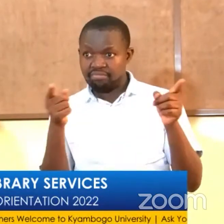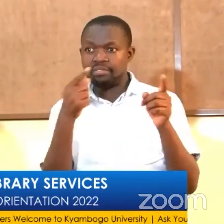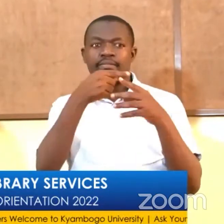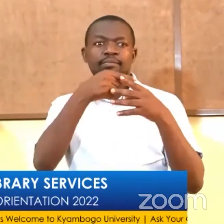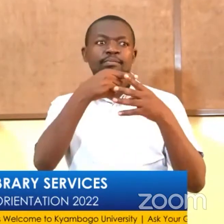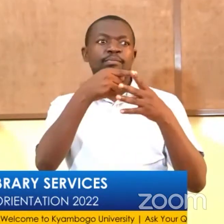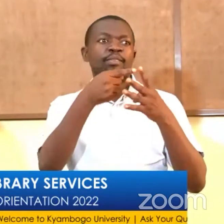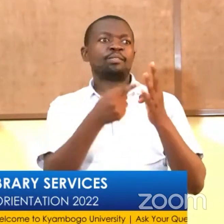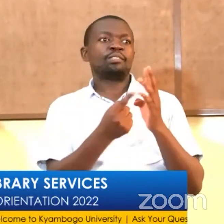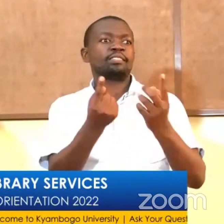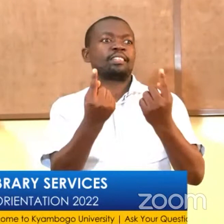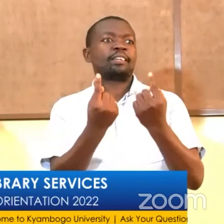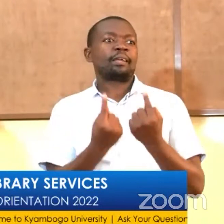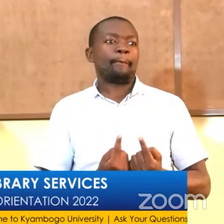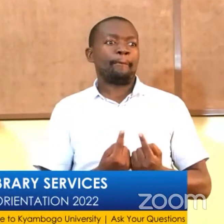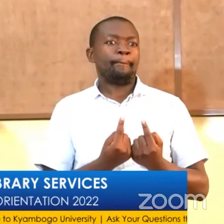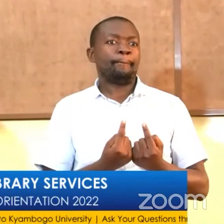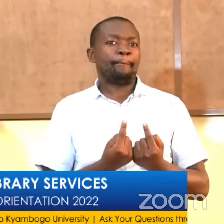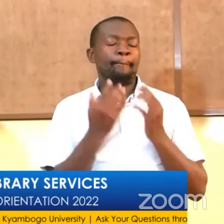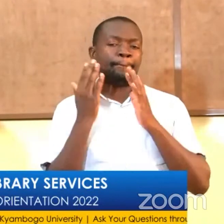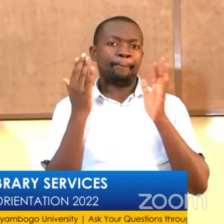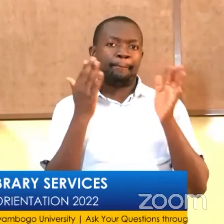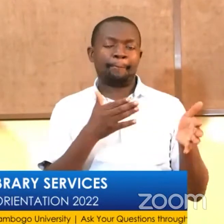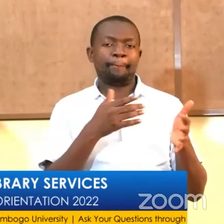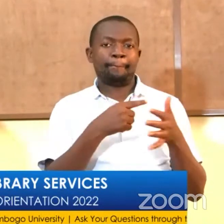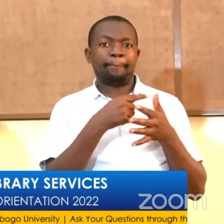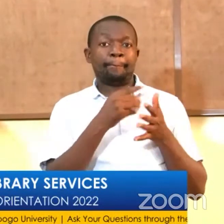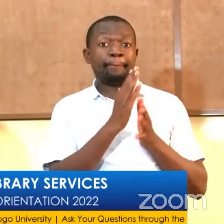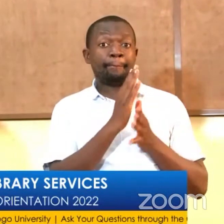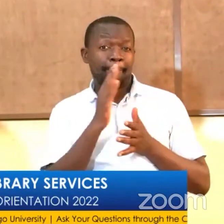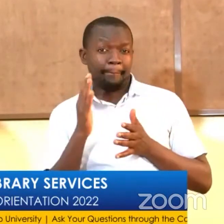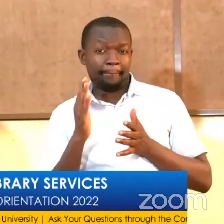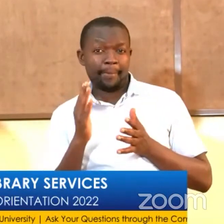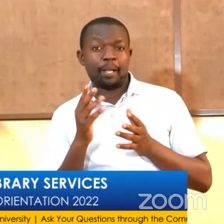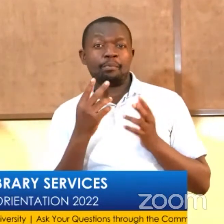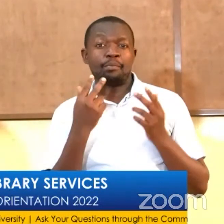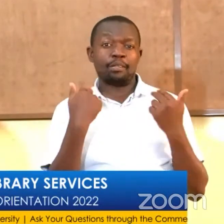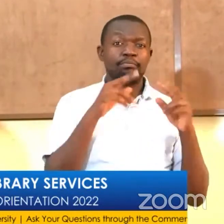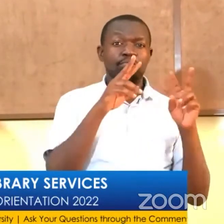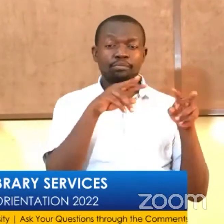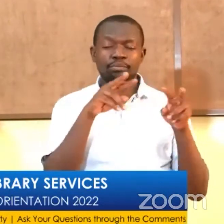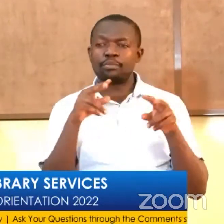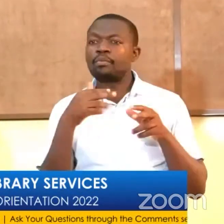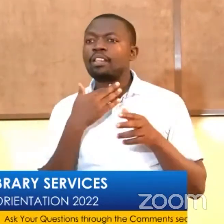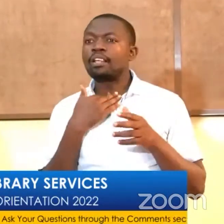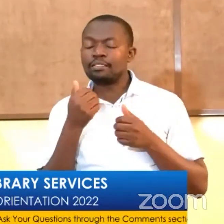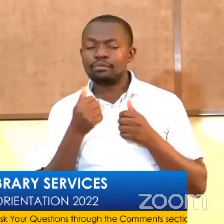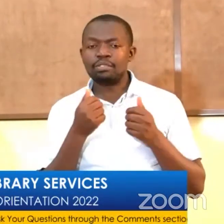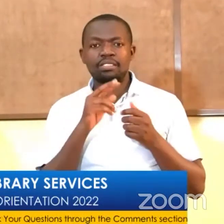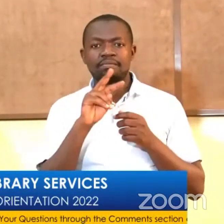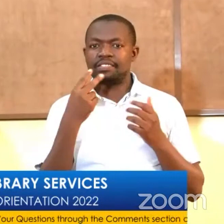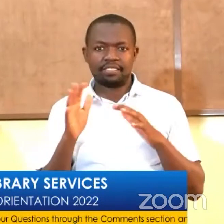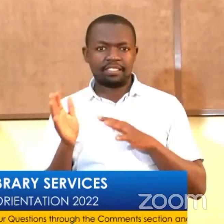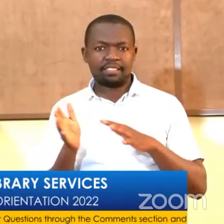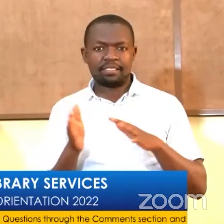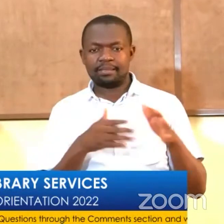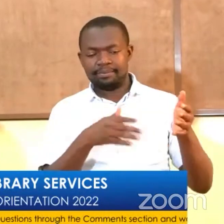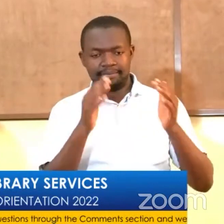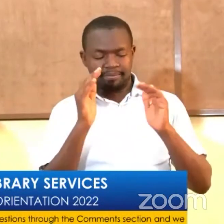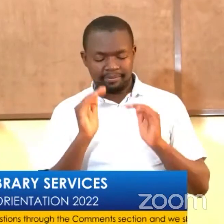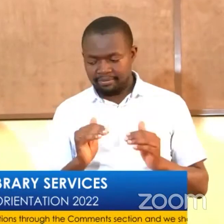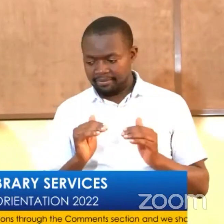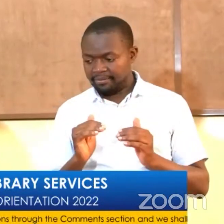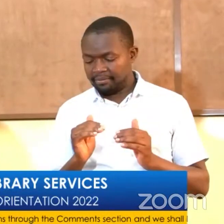and come and attend the library tour. What do I require to borrow a book? Answered. Can